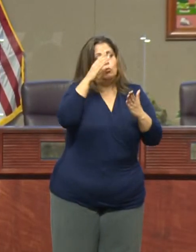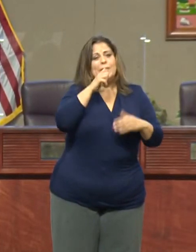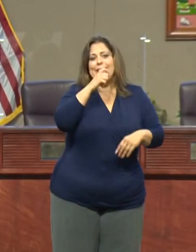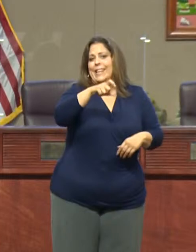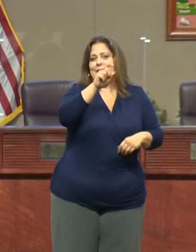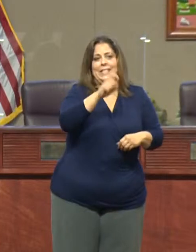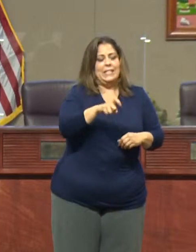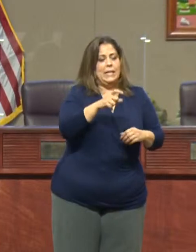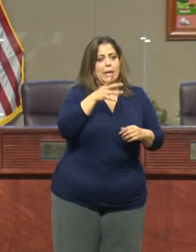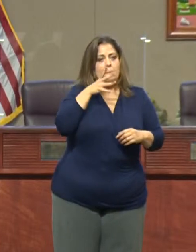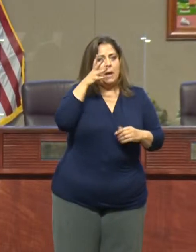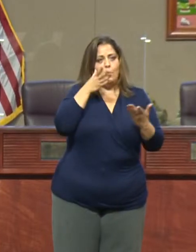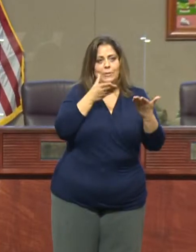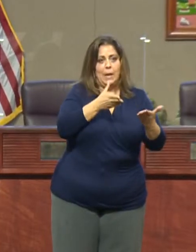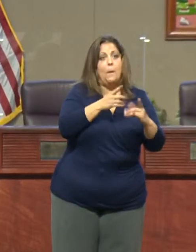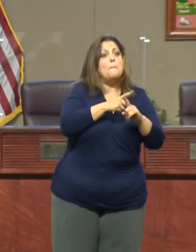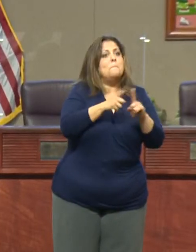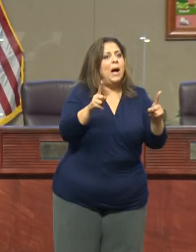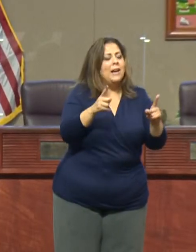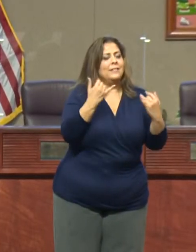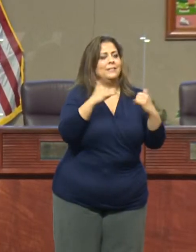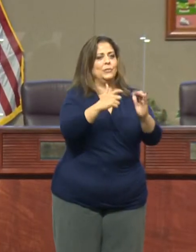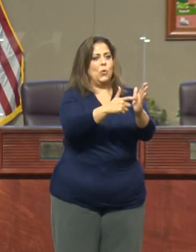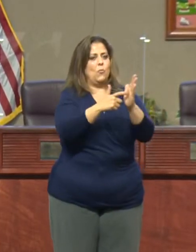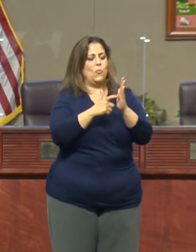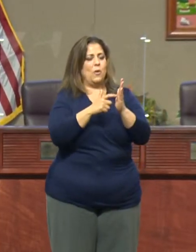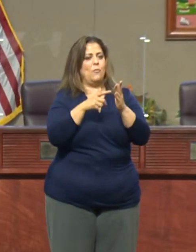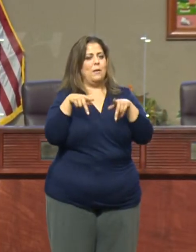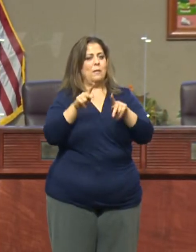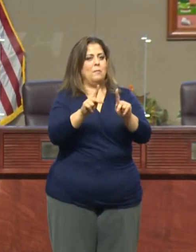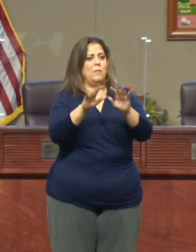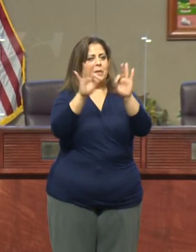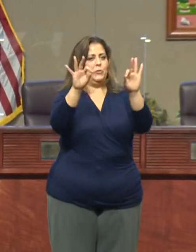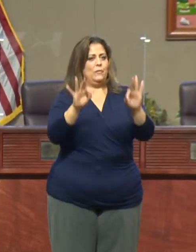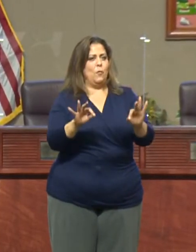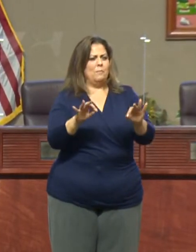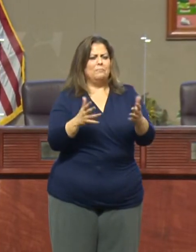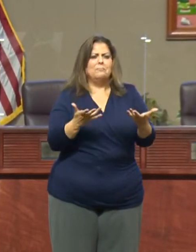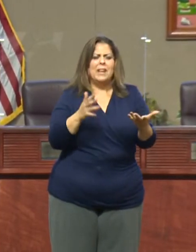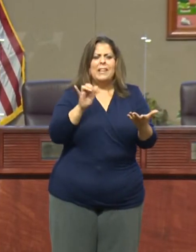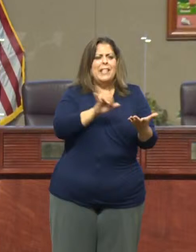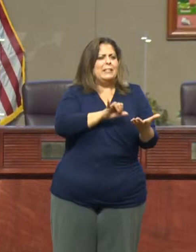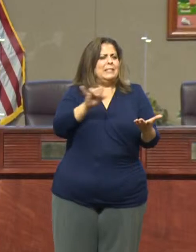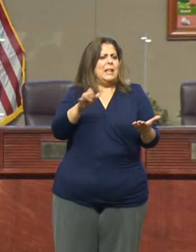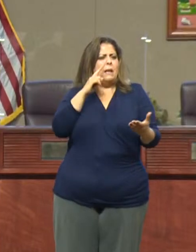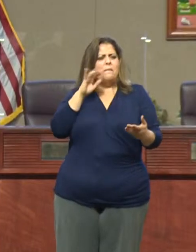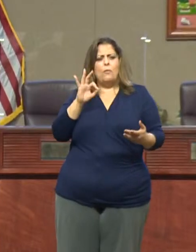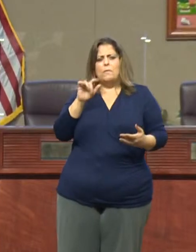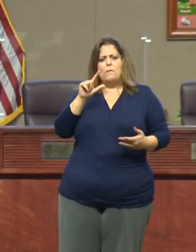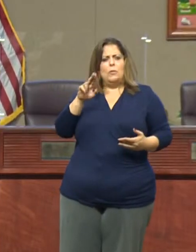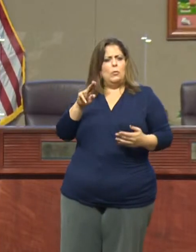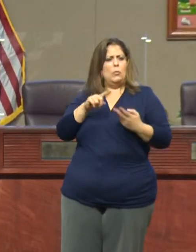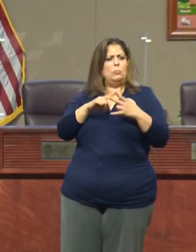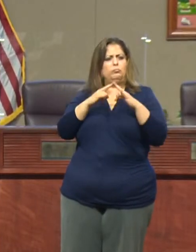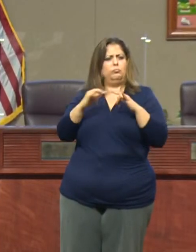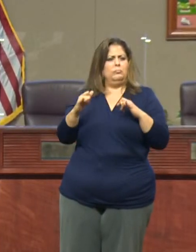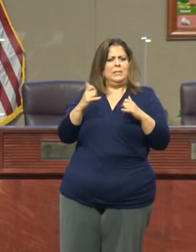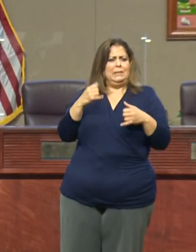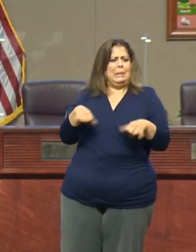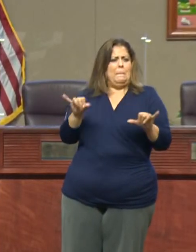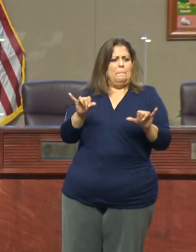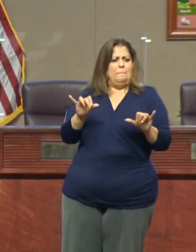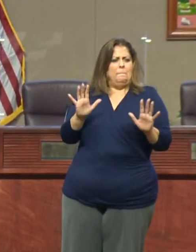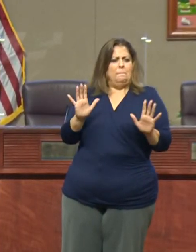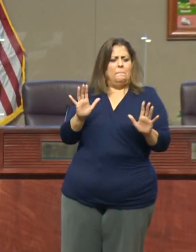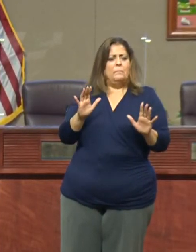need a consent form. And that's the same way that we do it for flu and for other vaccines. Now, we have